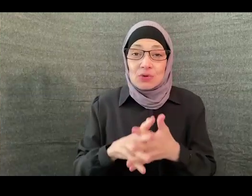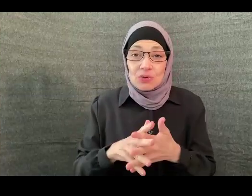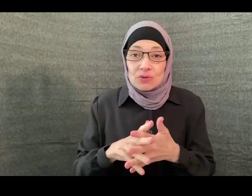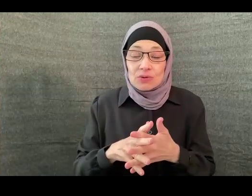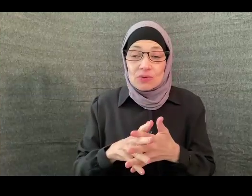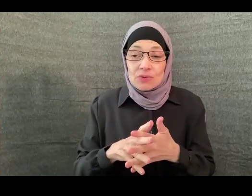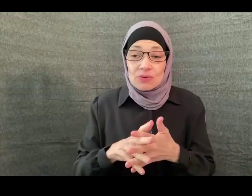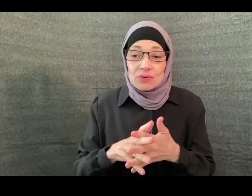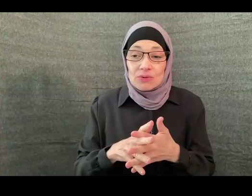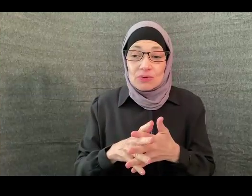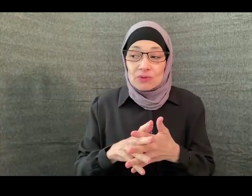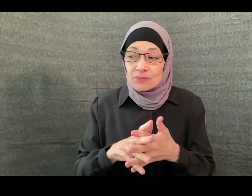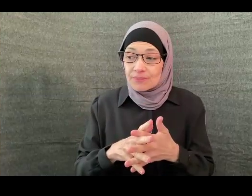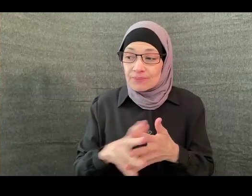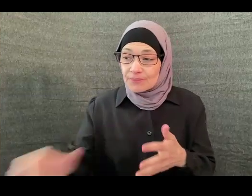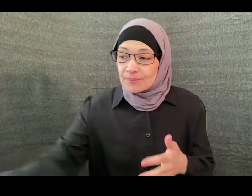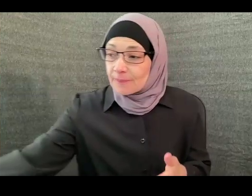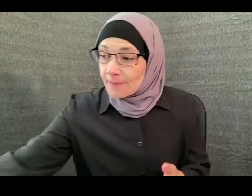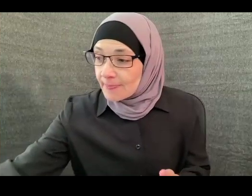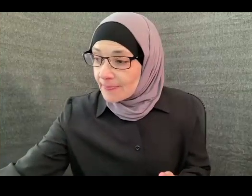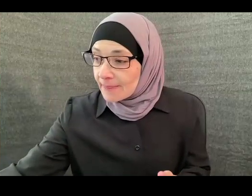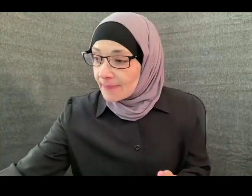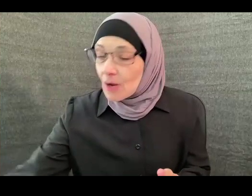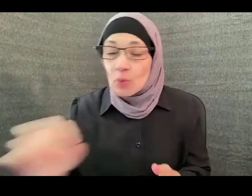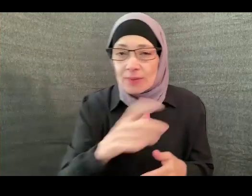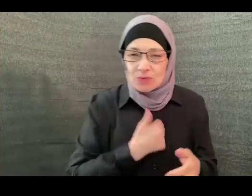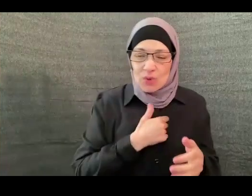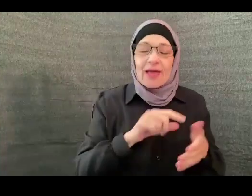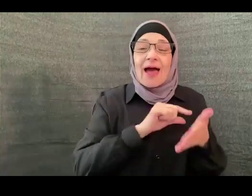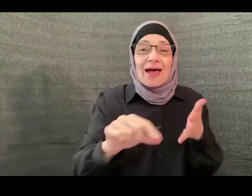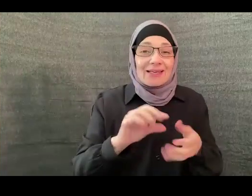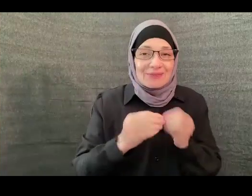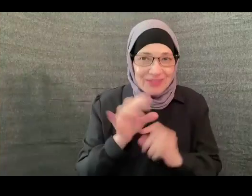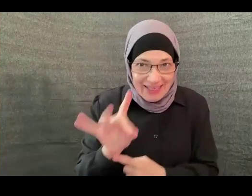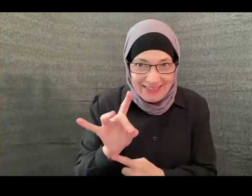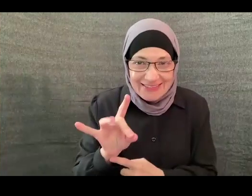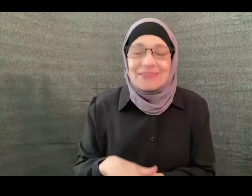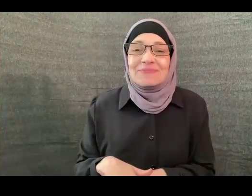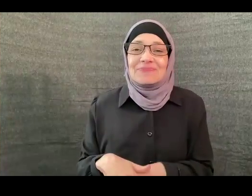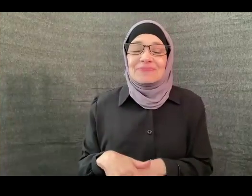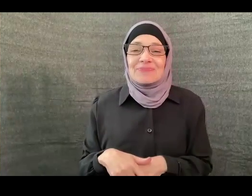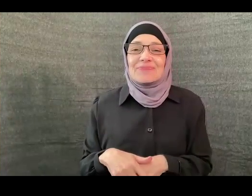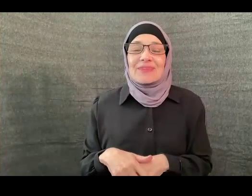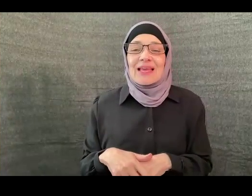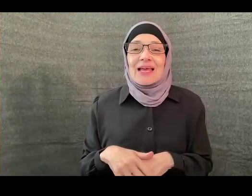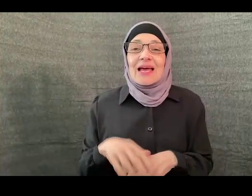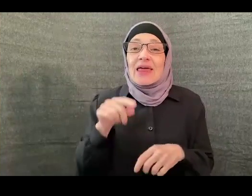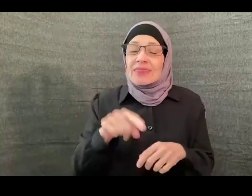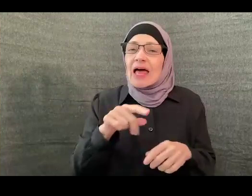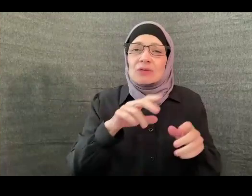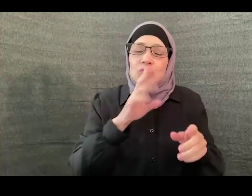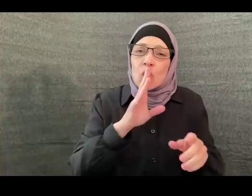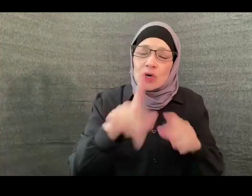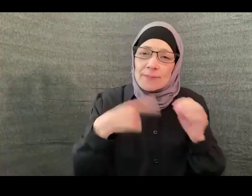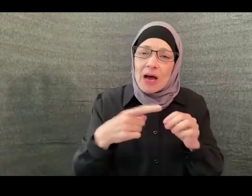those migrants who were driven out of their homes, leaving their money behind, or their money